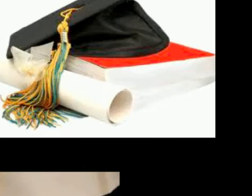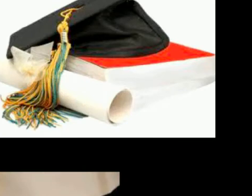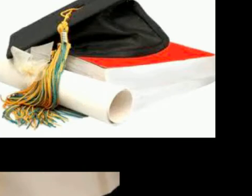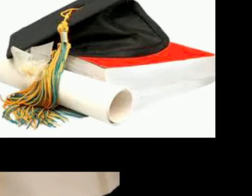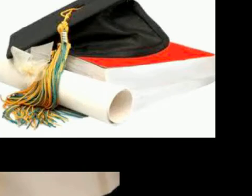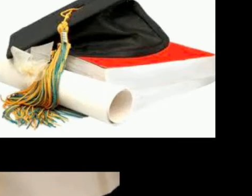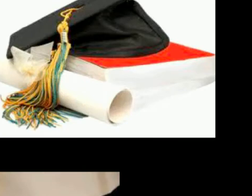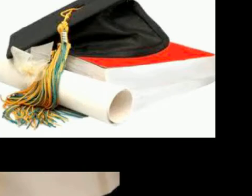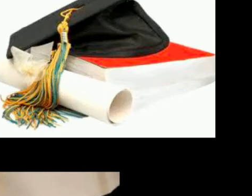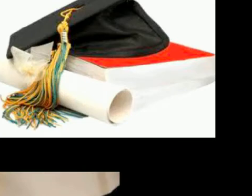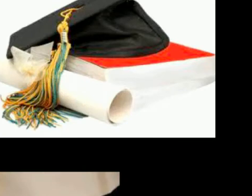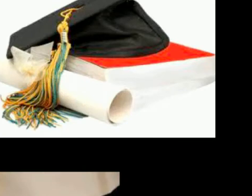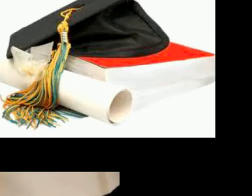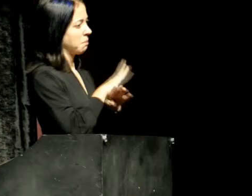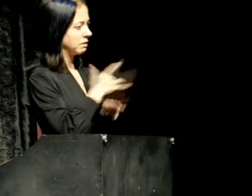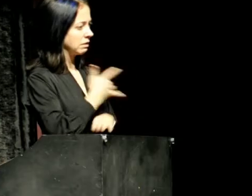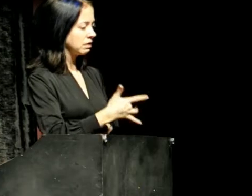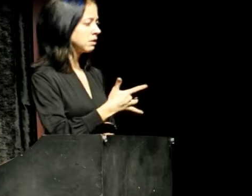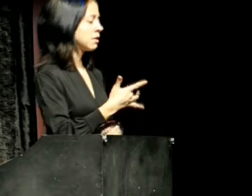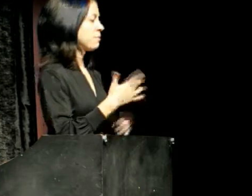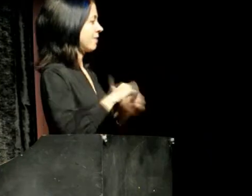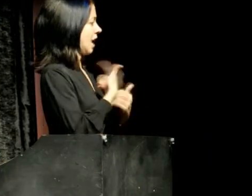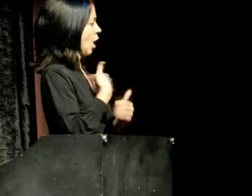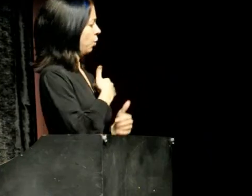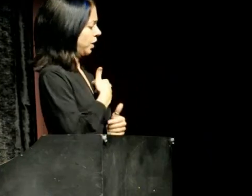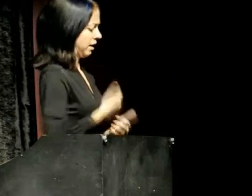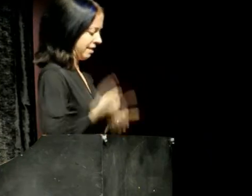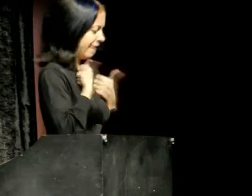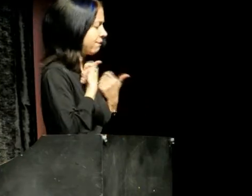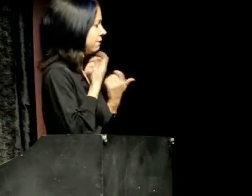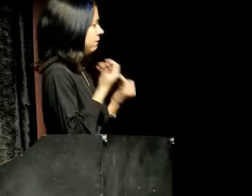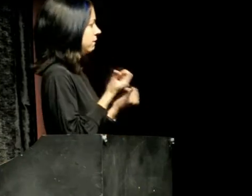business practices, and how we're living our lives today.